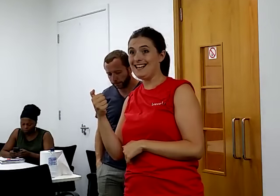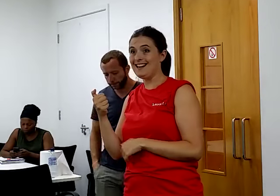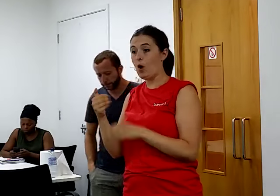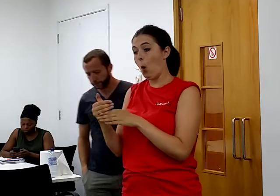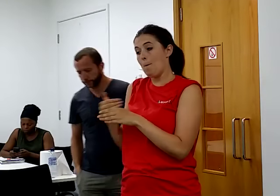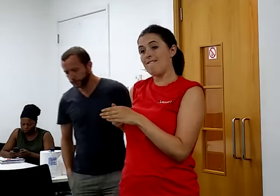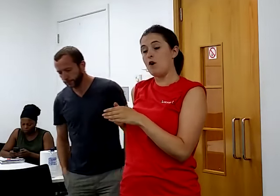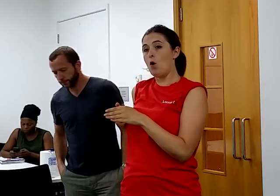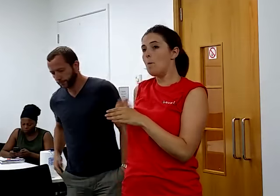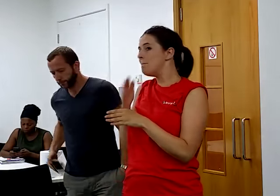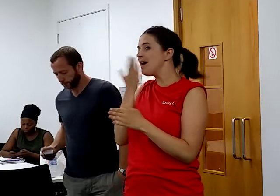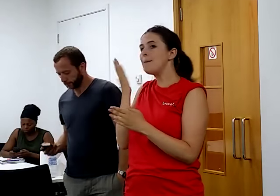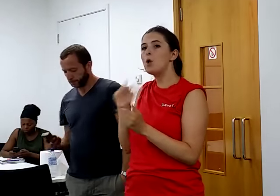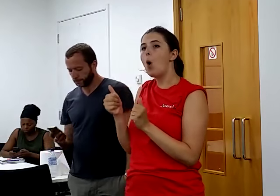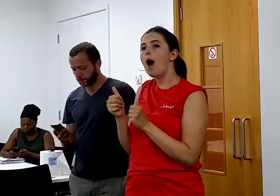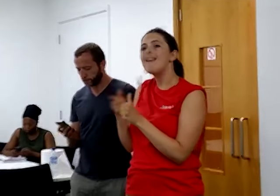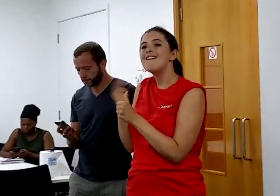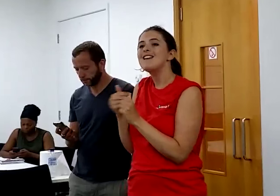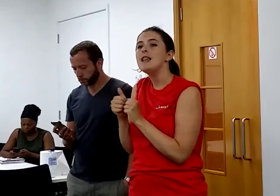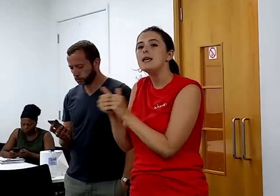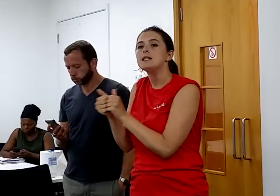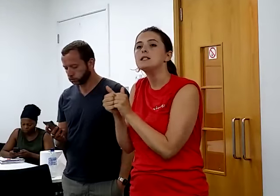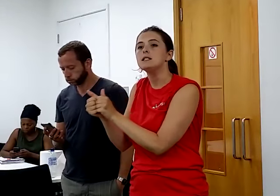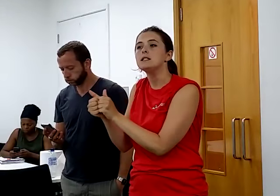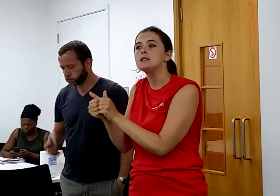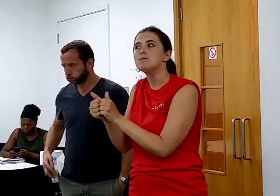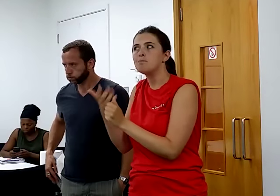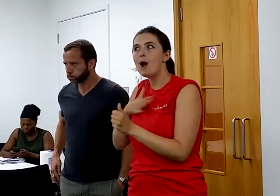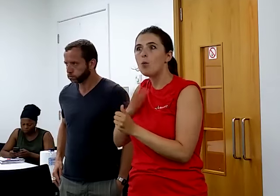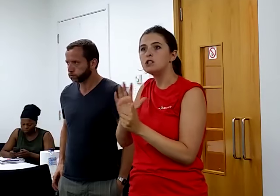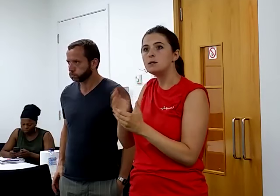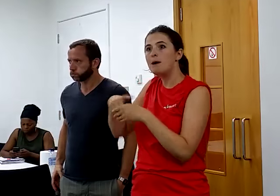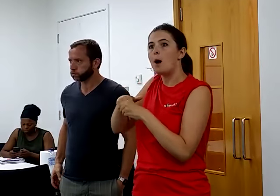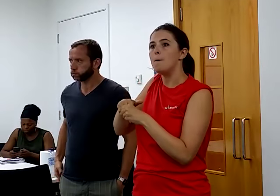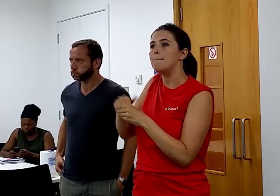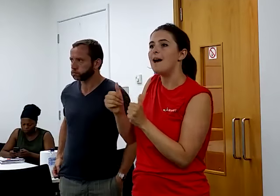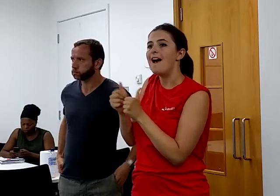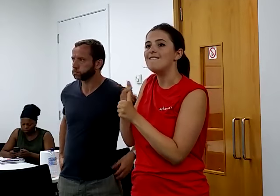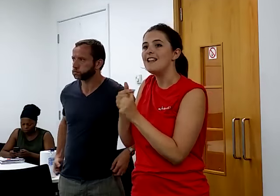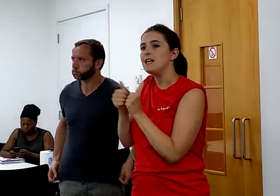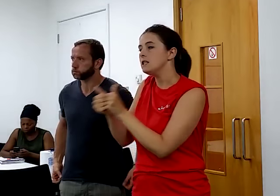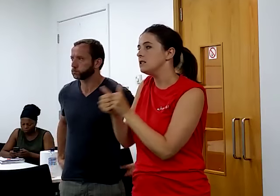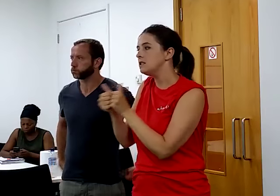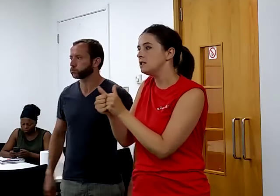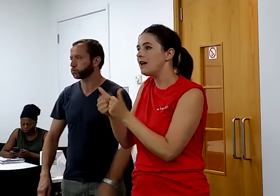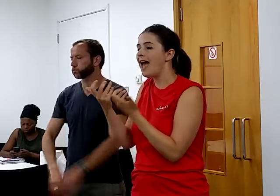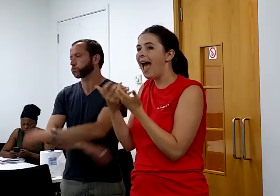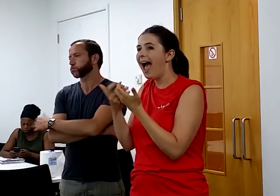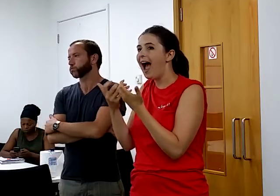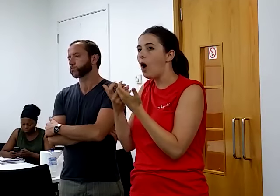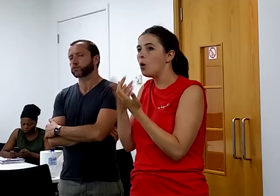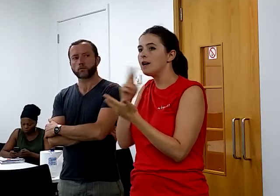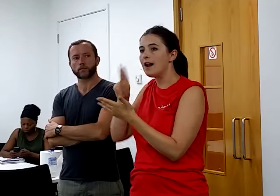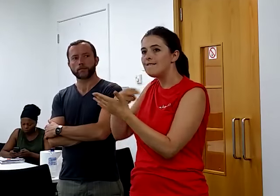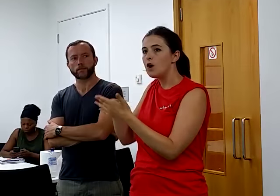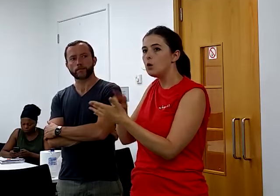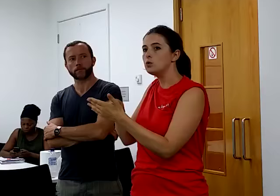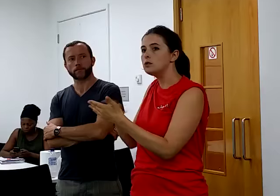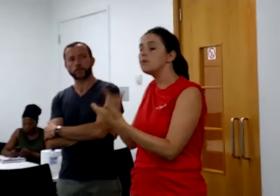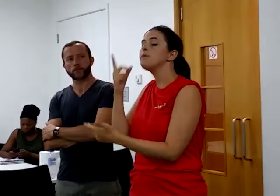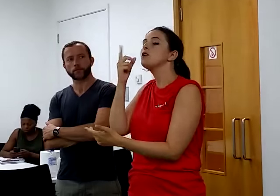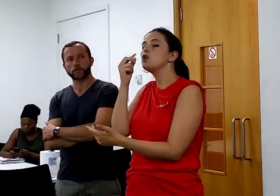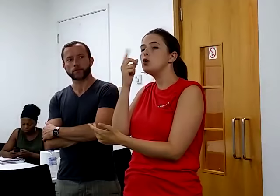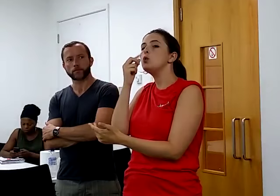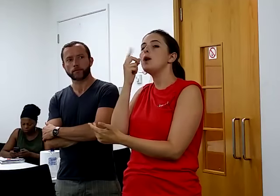affiliate. I would like to become an affiliate, so how can I vote? You can register to become an affiliate